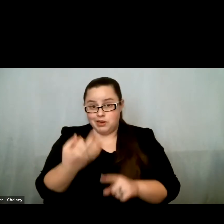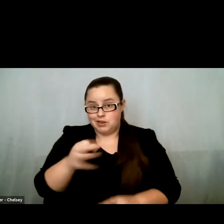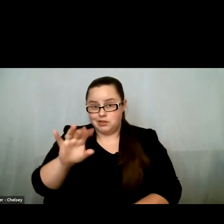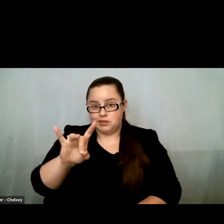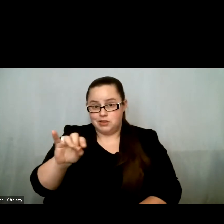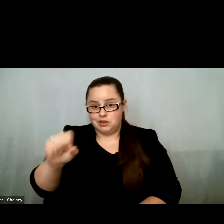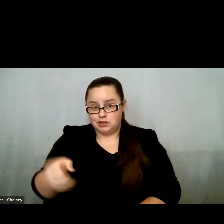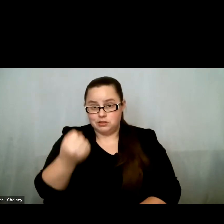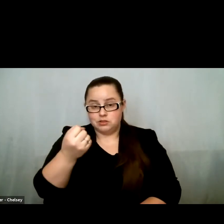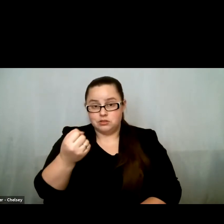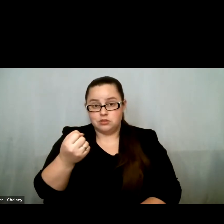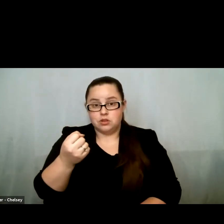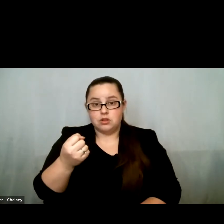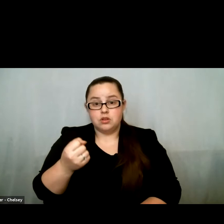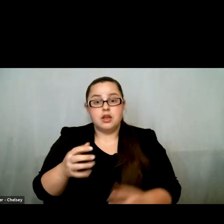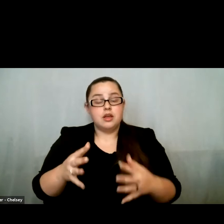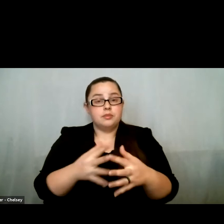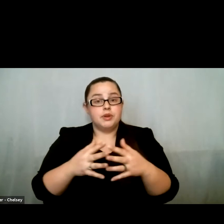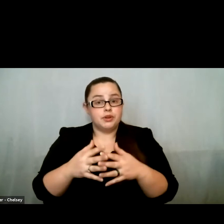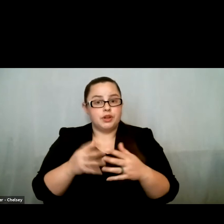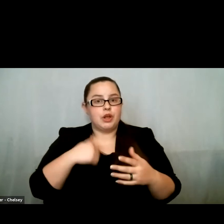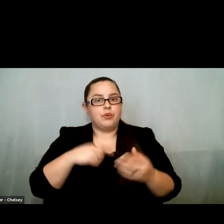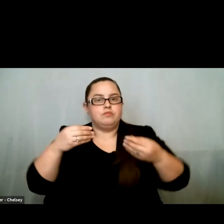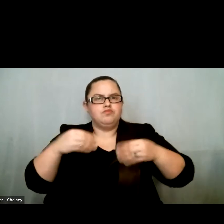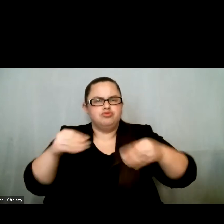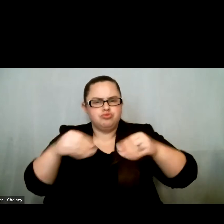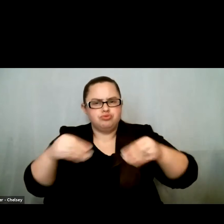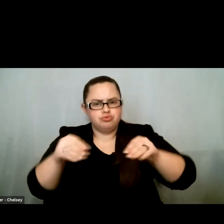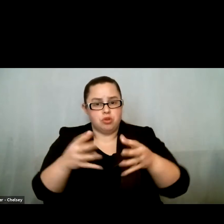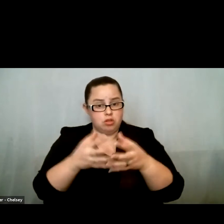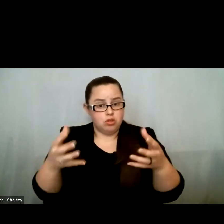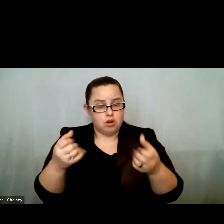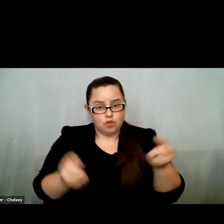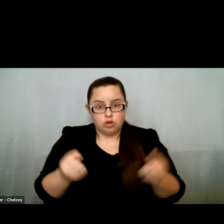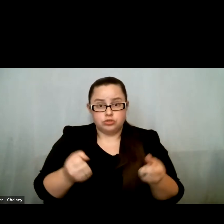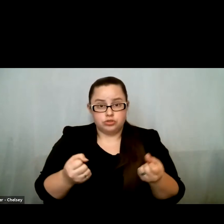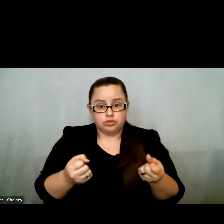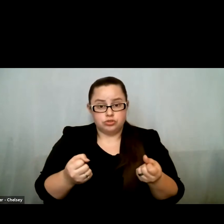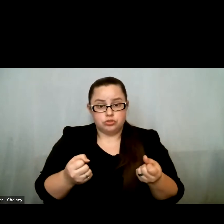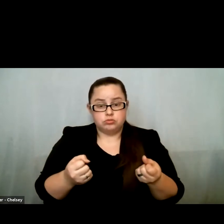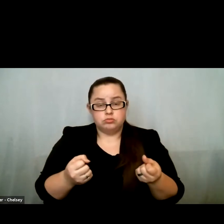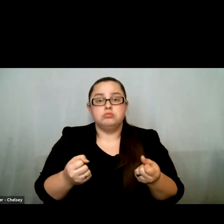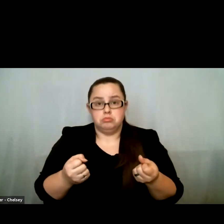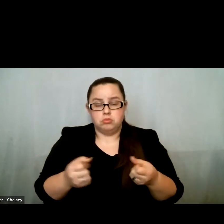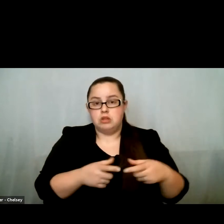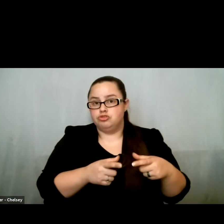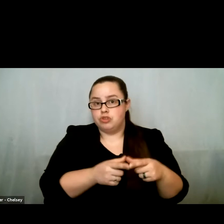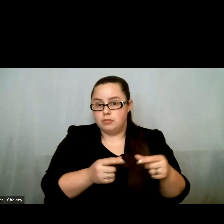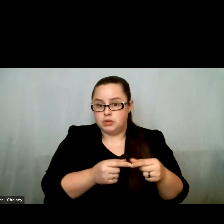In America, who were selling a lot of cars? Japanese car companies.